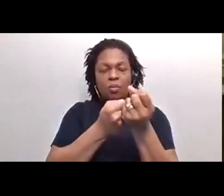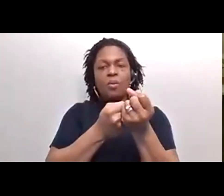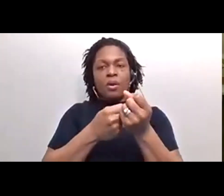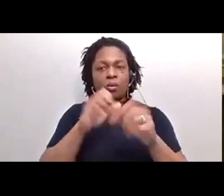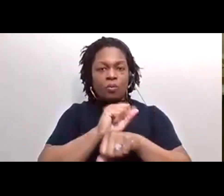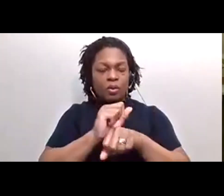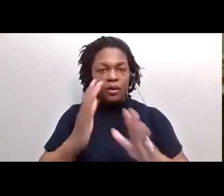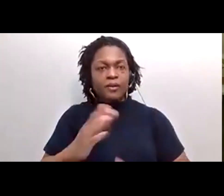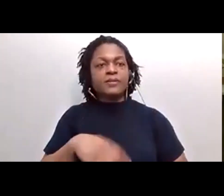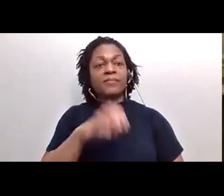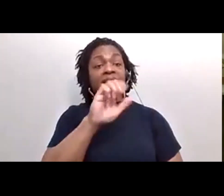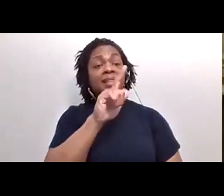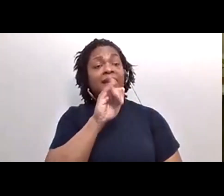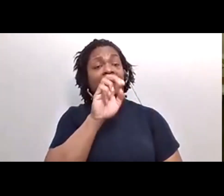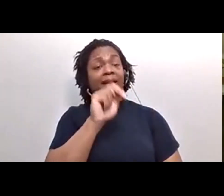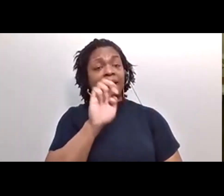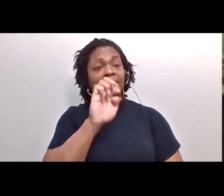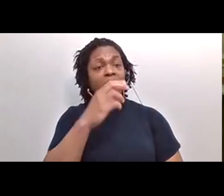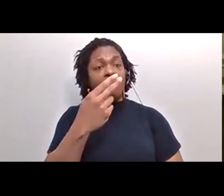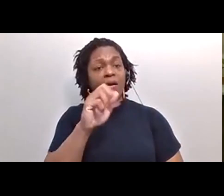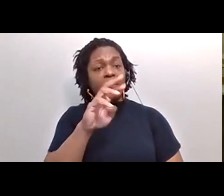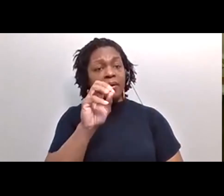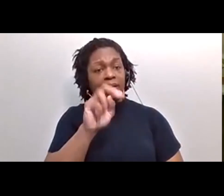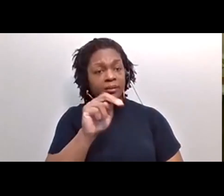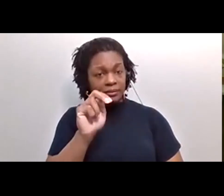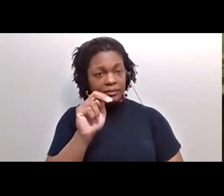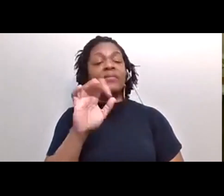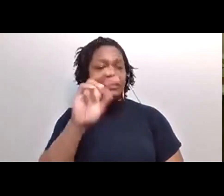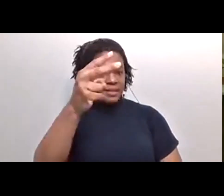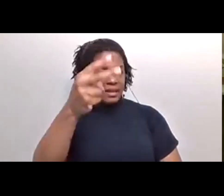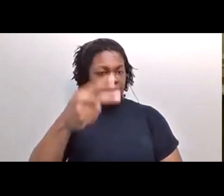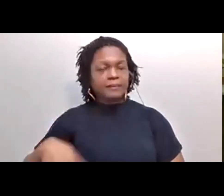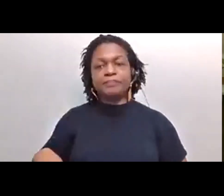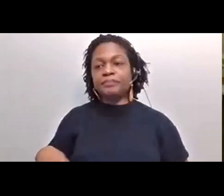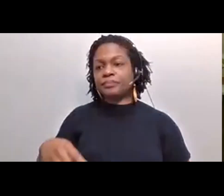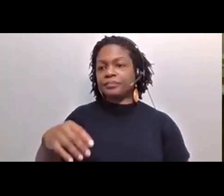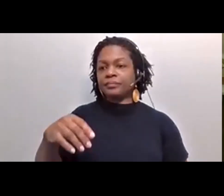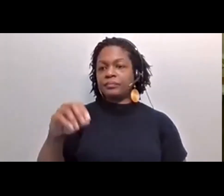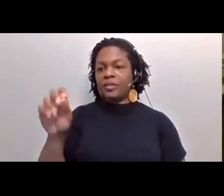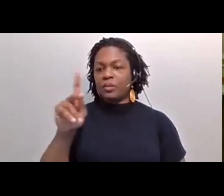Hey, this is Jamar Ragoda. Just to make sure that the motion is concise,